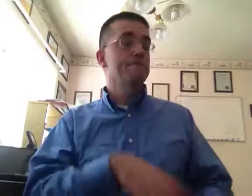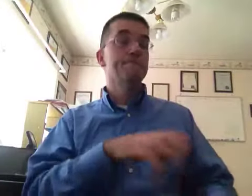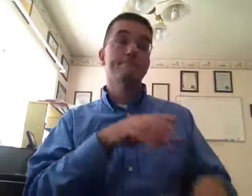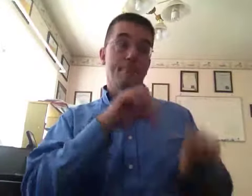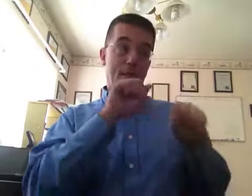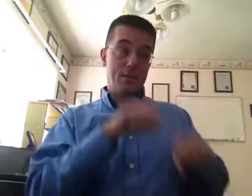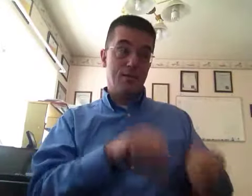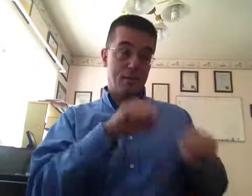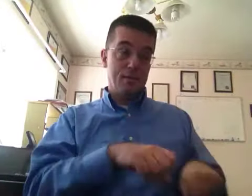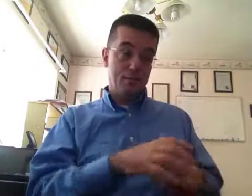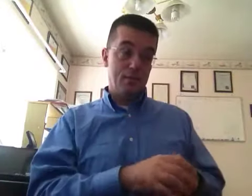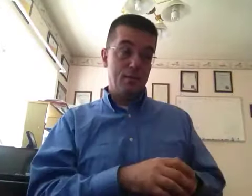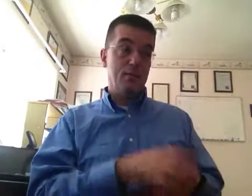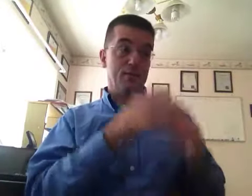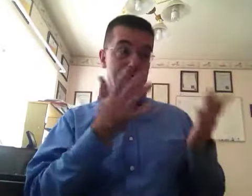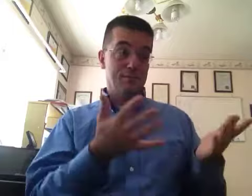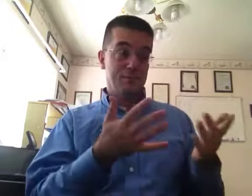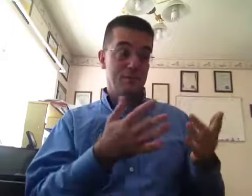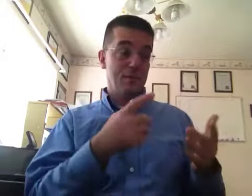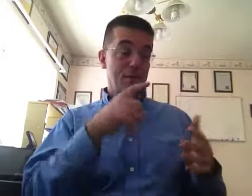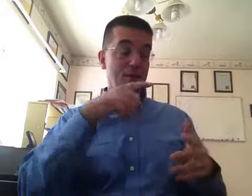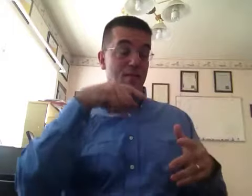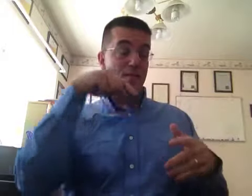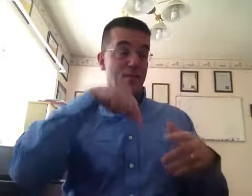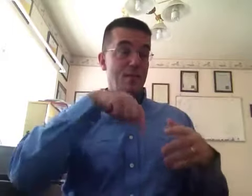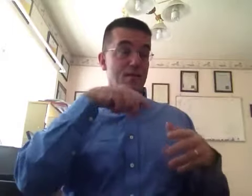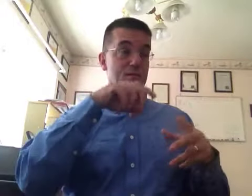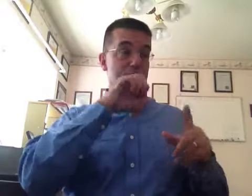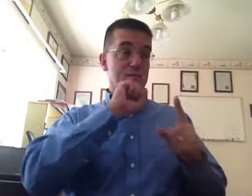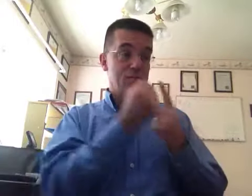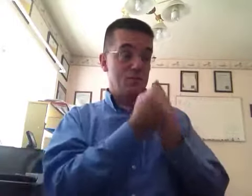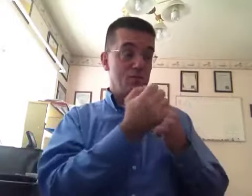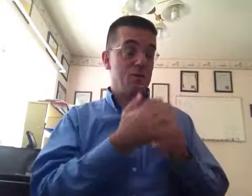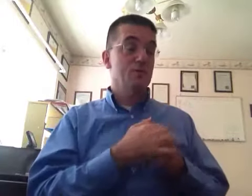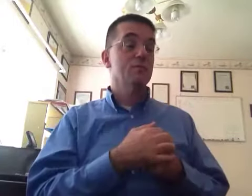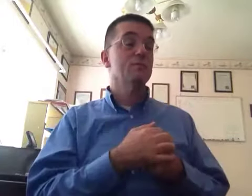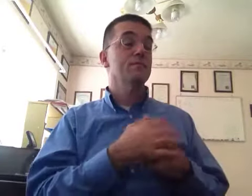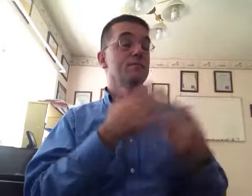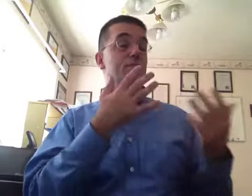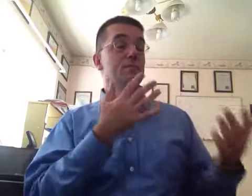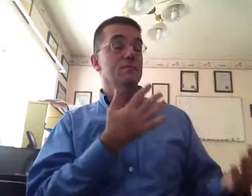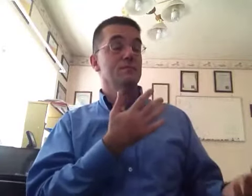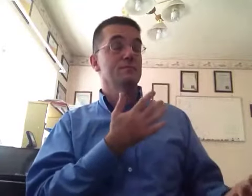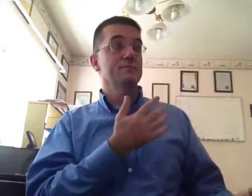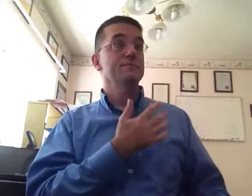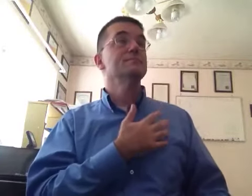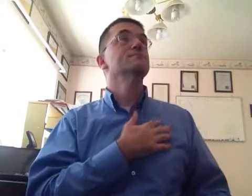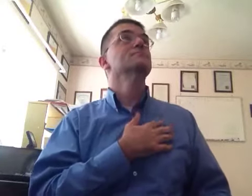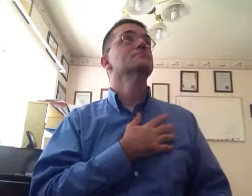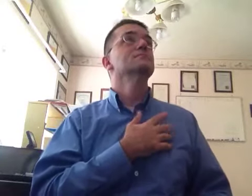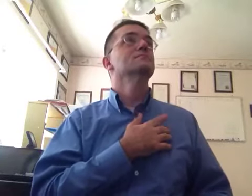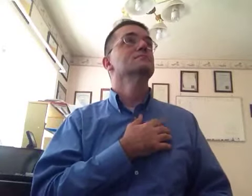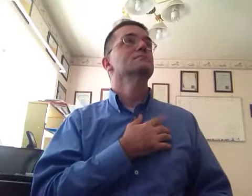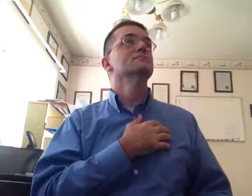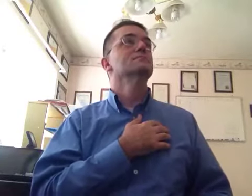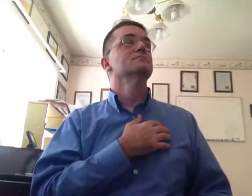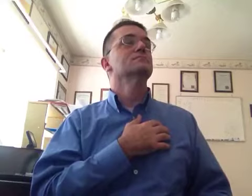possibility. Mm-hmm. In this volatile situation. So what I would suggest you do is continue to pile